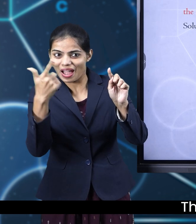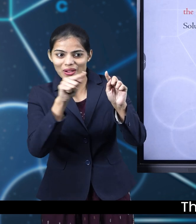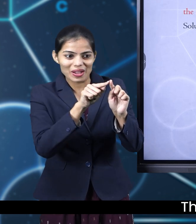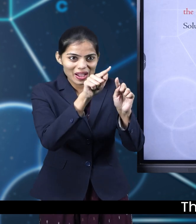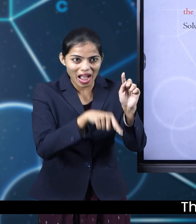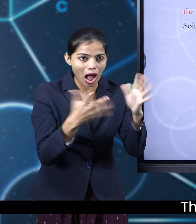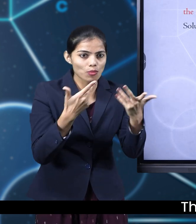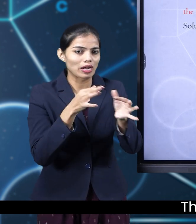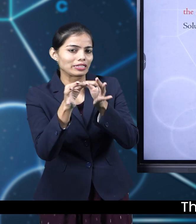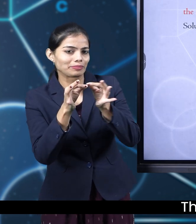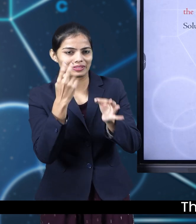The length of the field